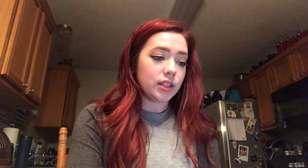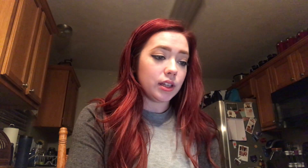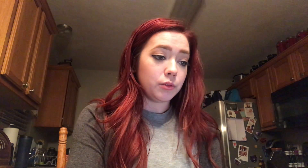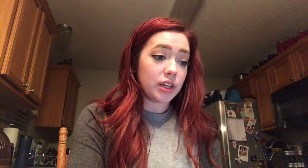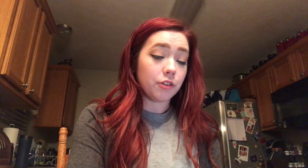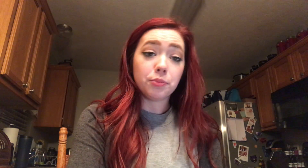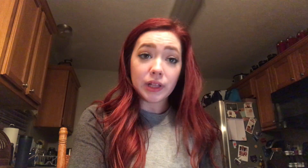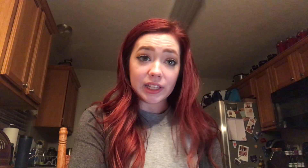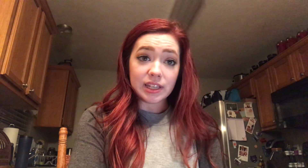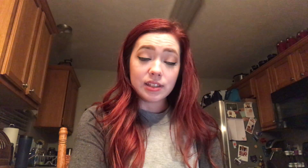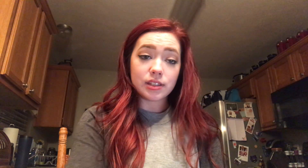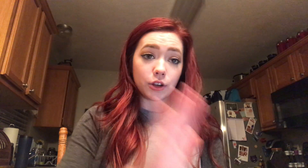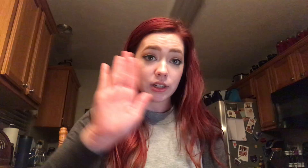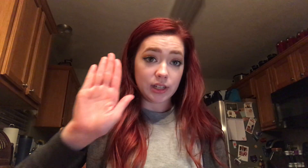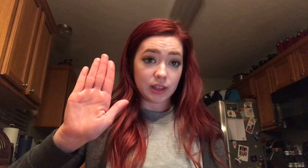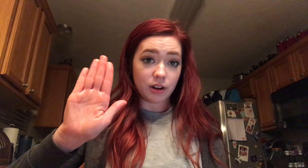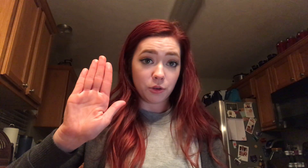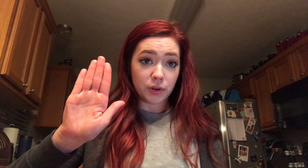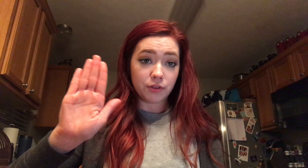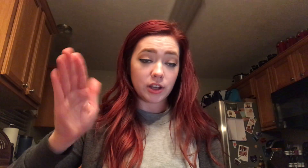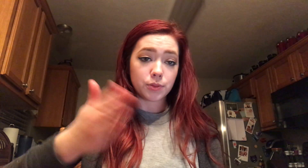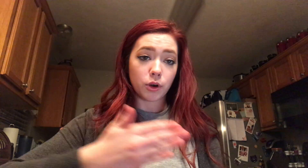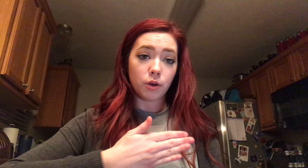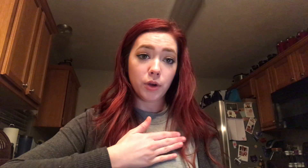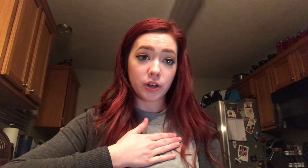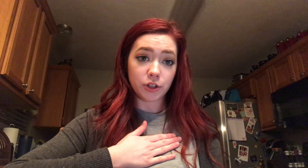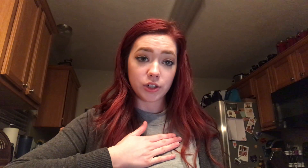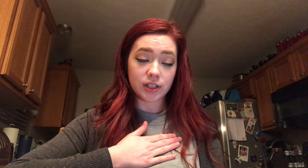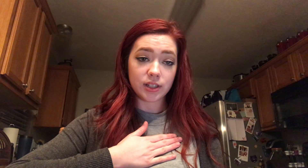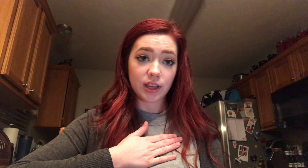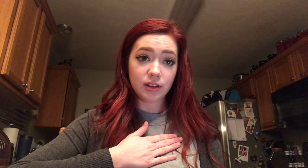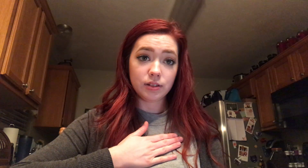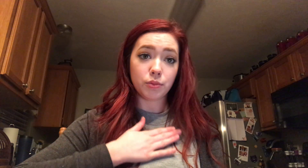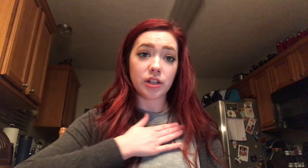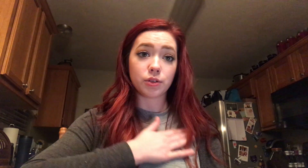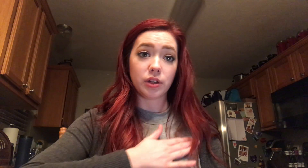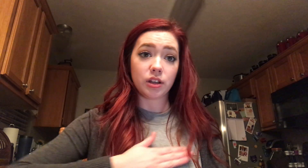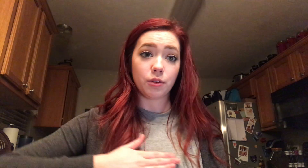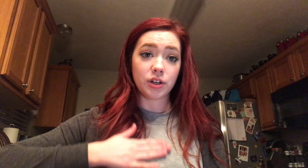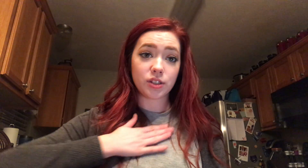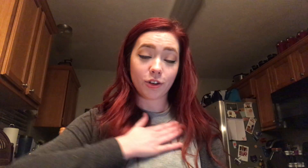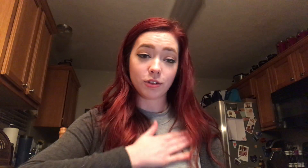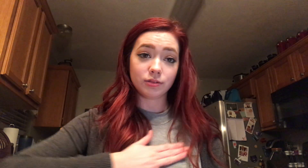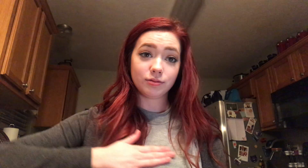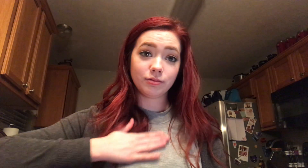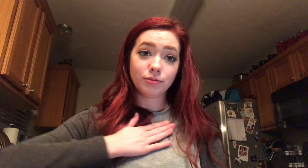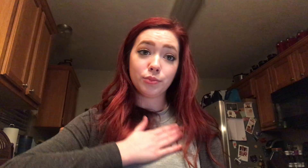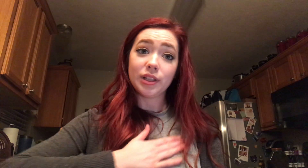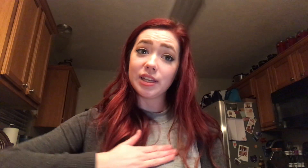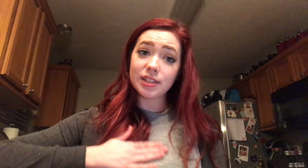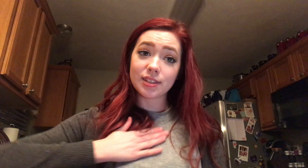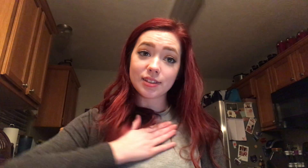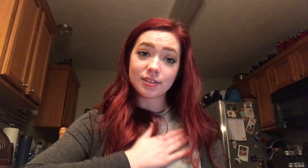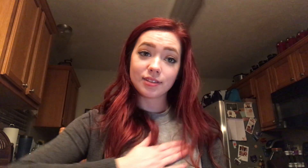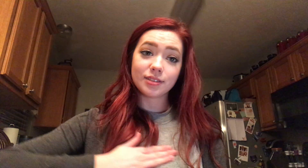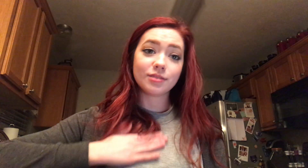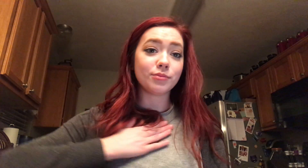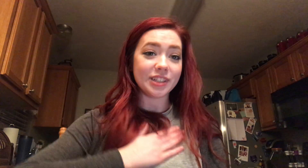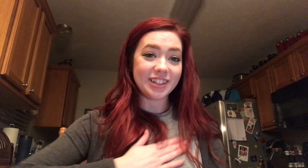Then we have please. You're going to take that open face palm on your chest again, but it's going to go in a circle. Please,